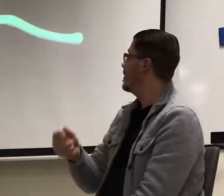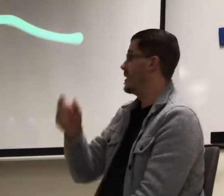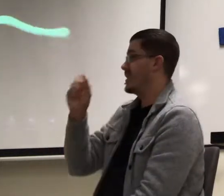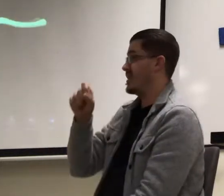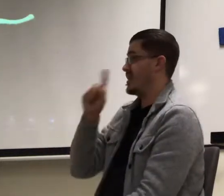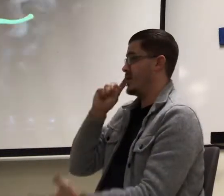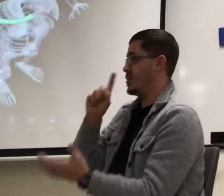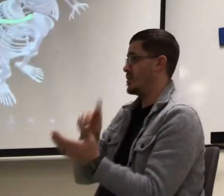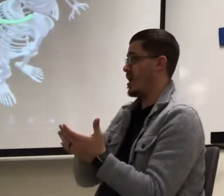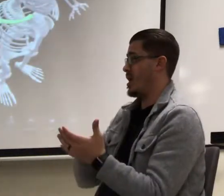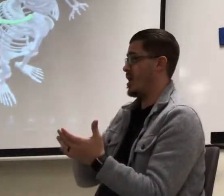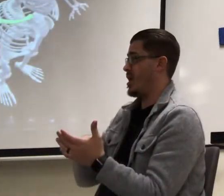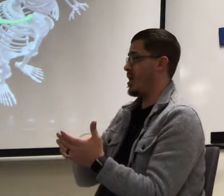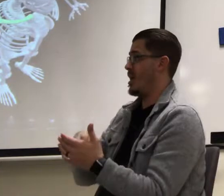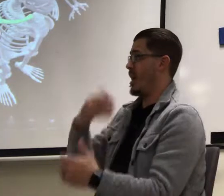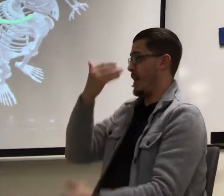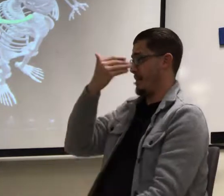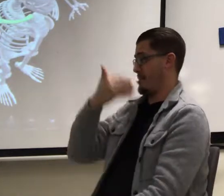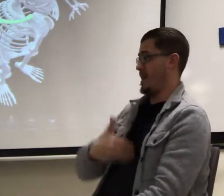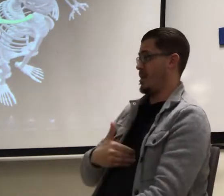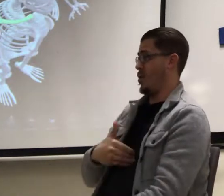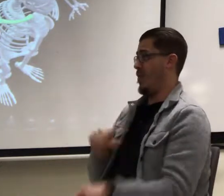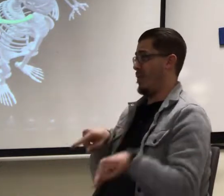tell medial from lateral?